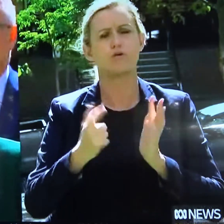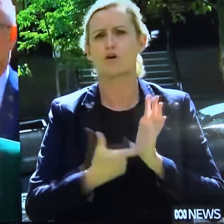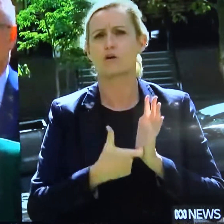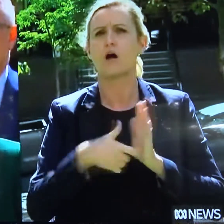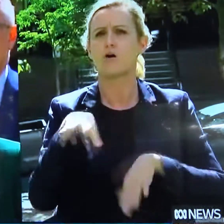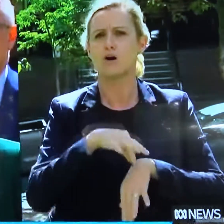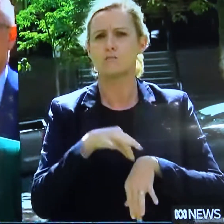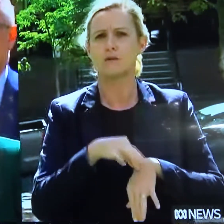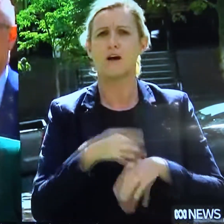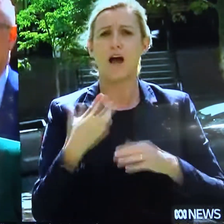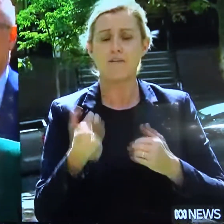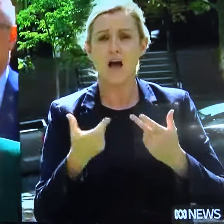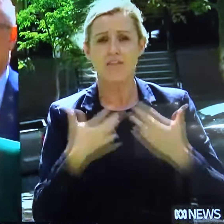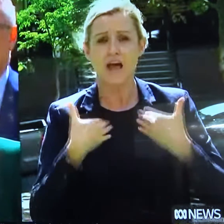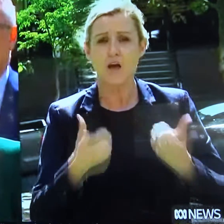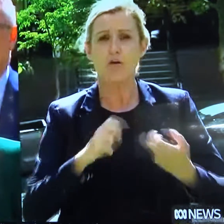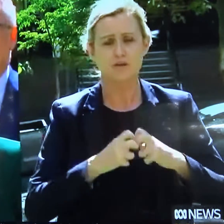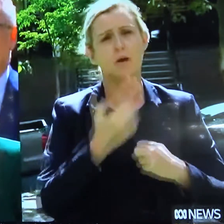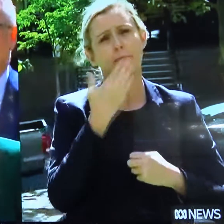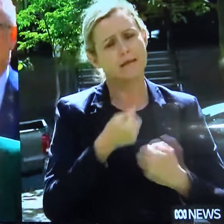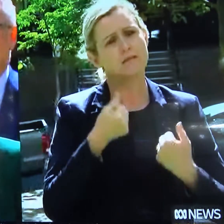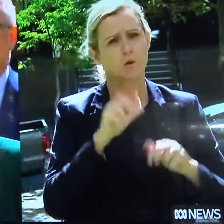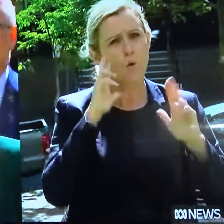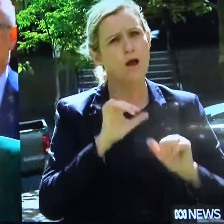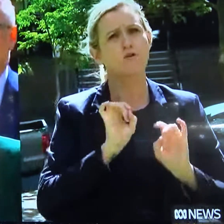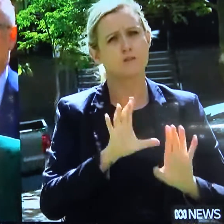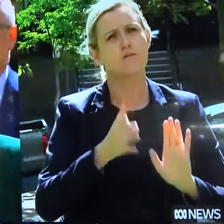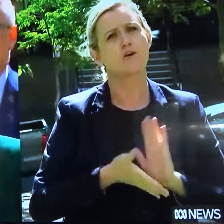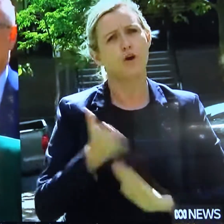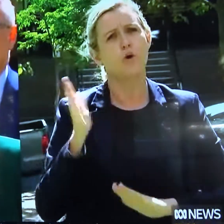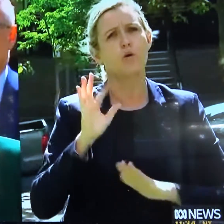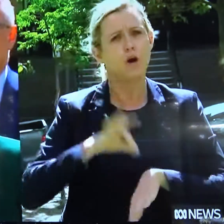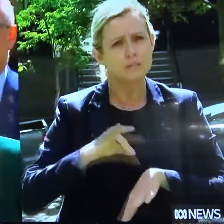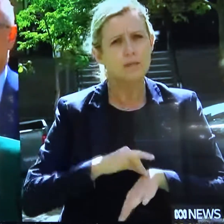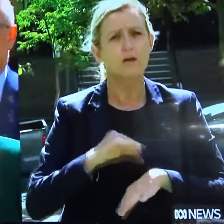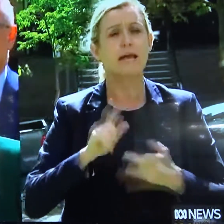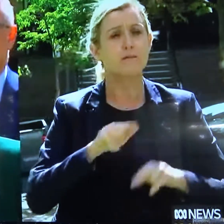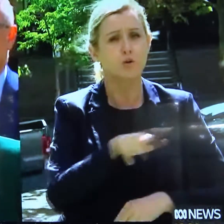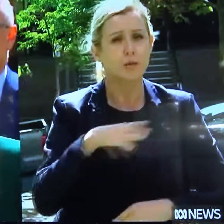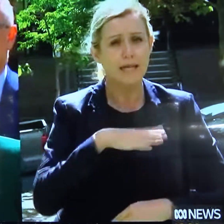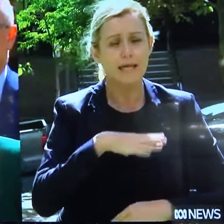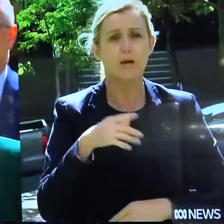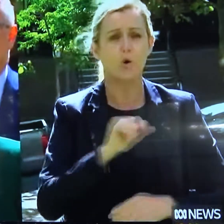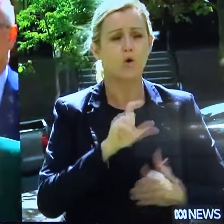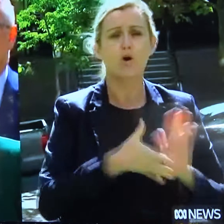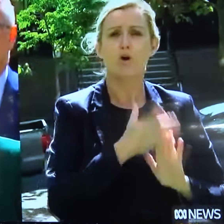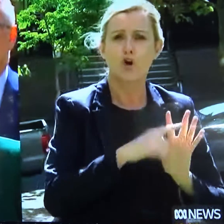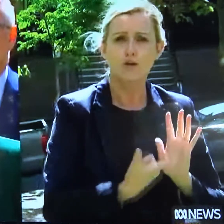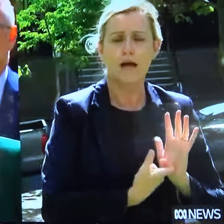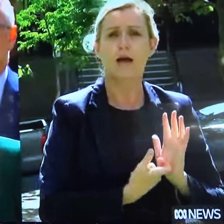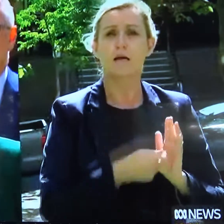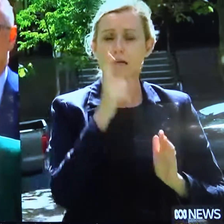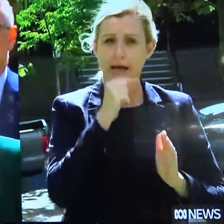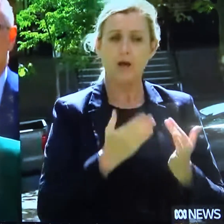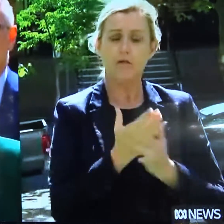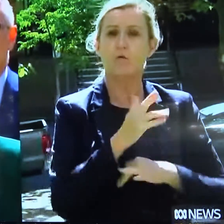other health issues during this COVID crisis. And I just want to stress that point and say, however, during Easter, you can access medical services,